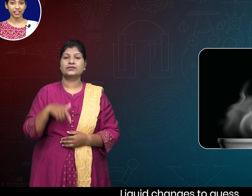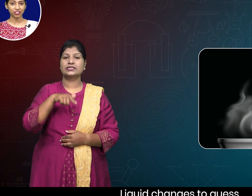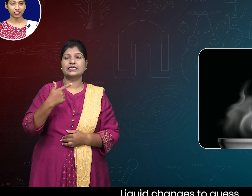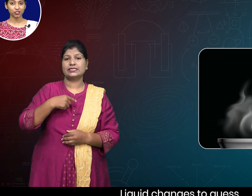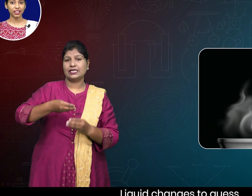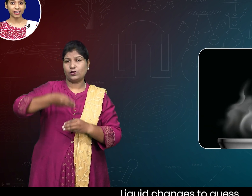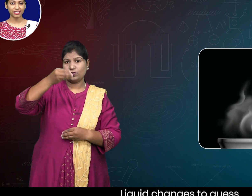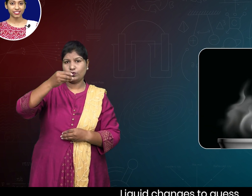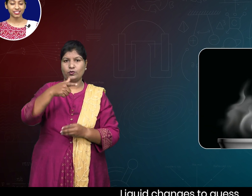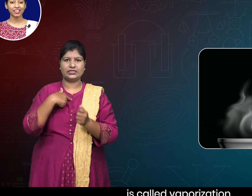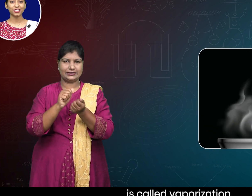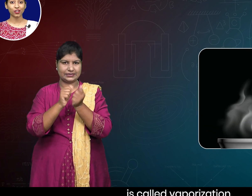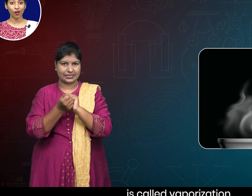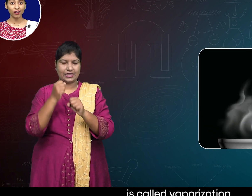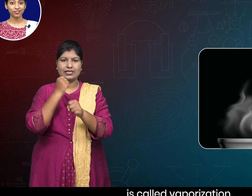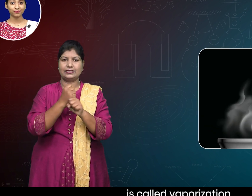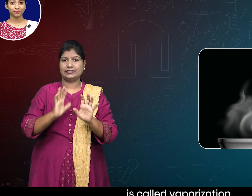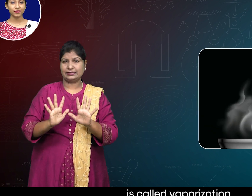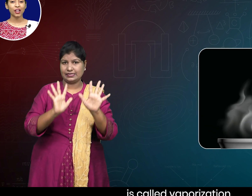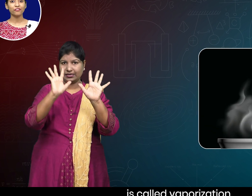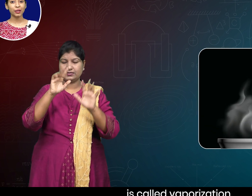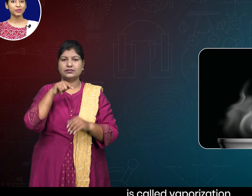Liquid changes to gas is called